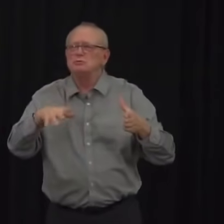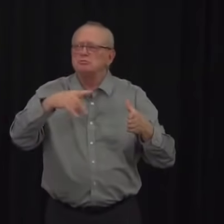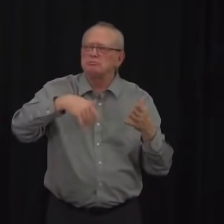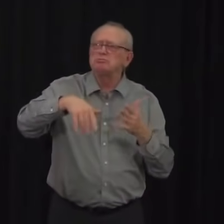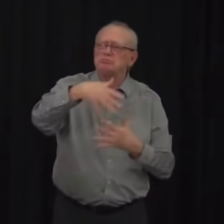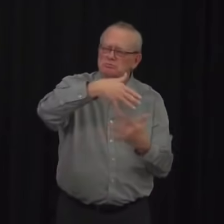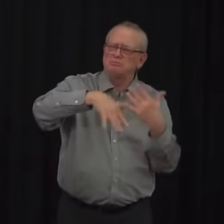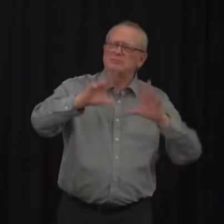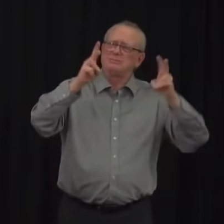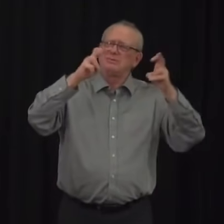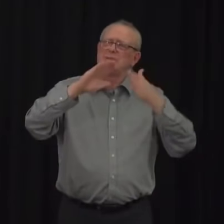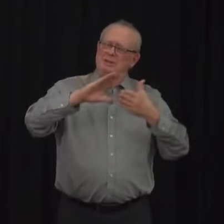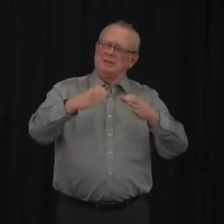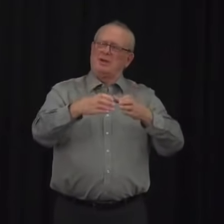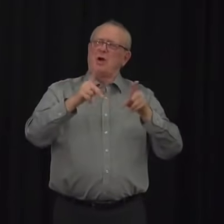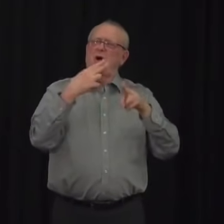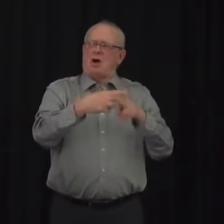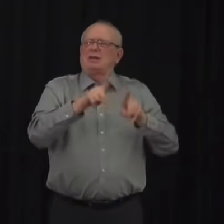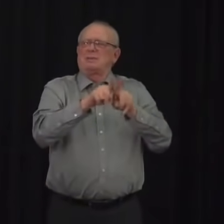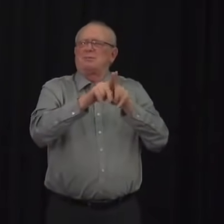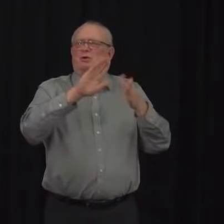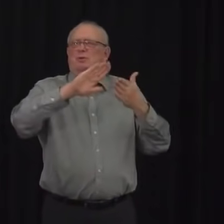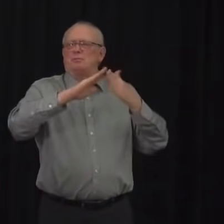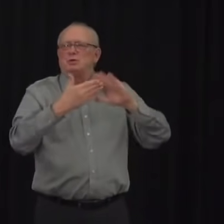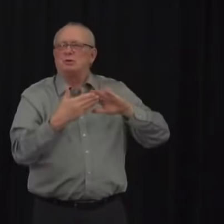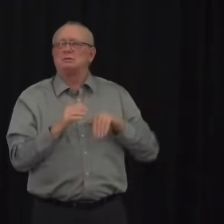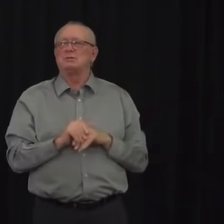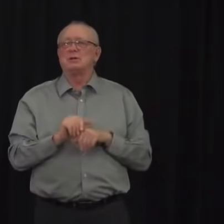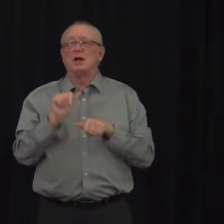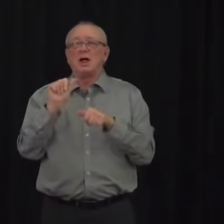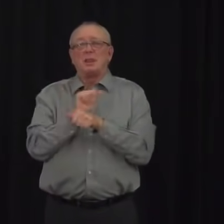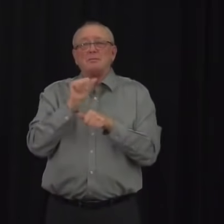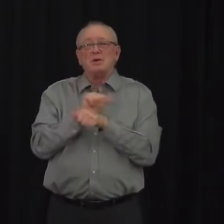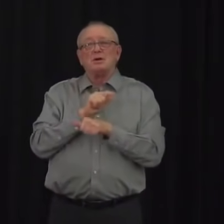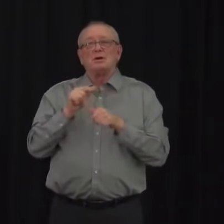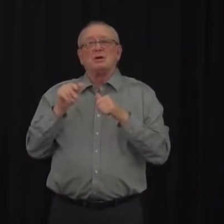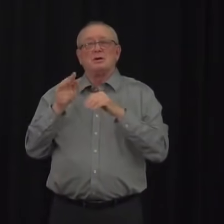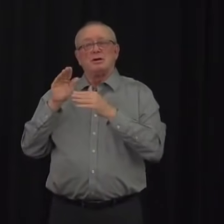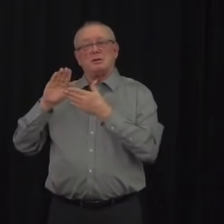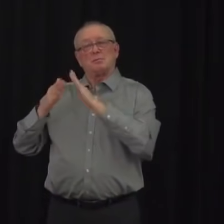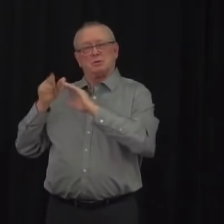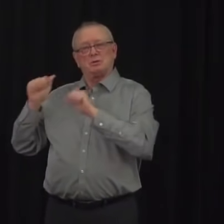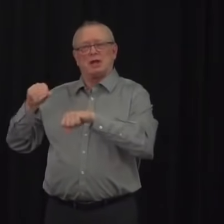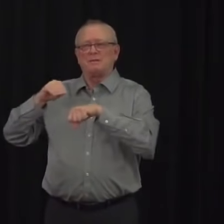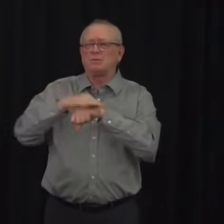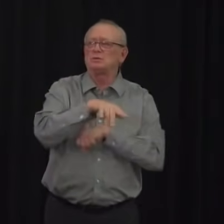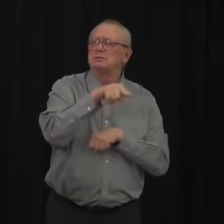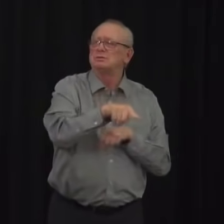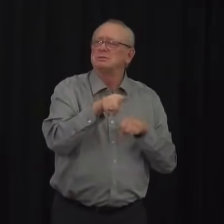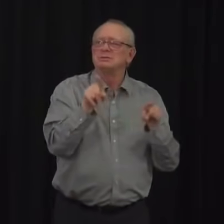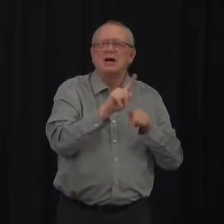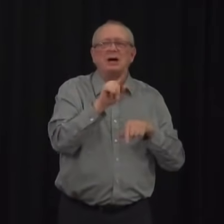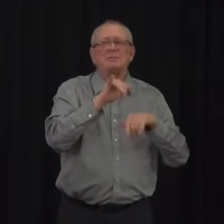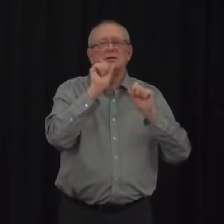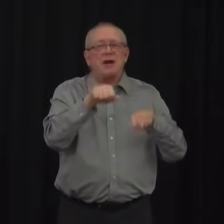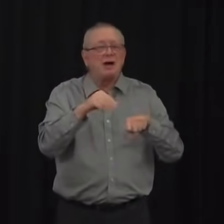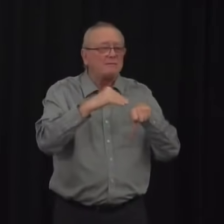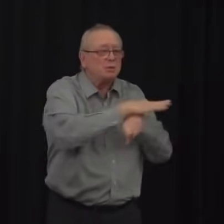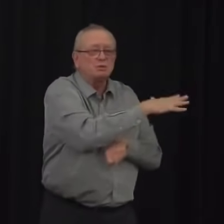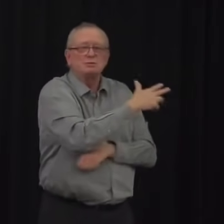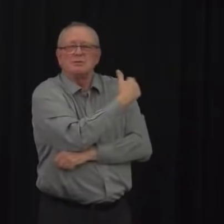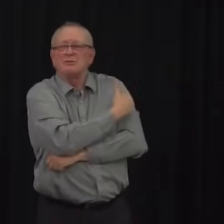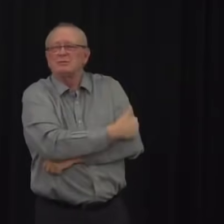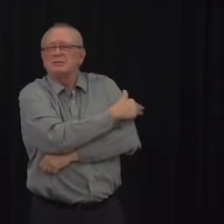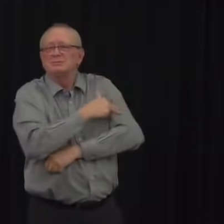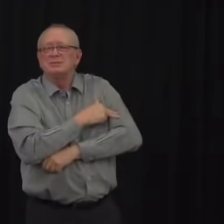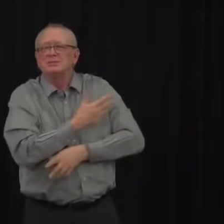in our institutions, including school and hospital. In the past week, we have confirmed more new active cases than we